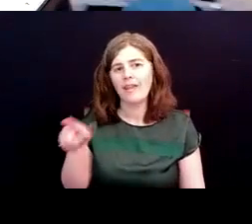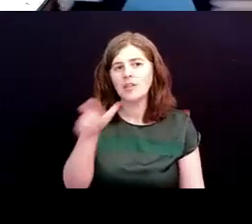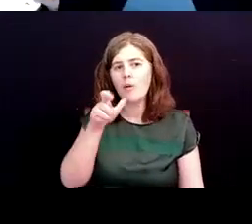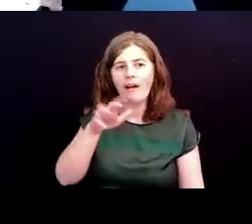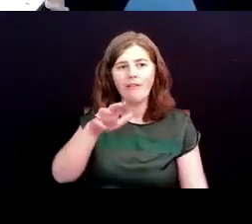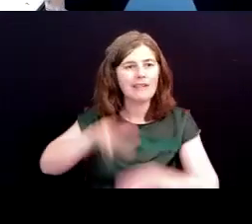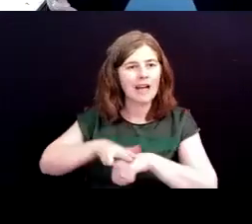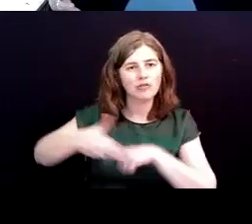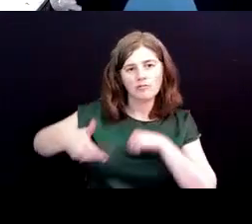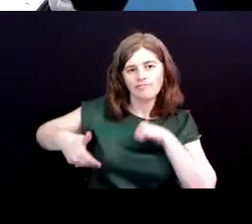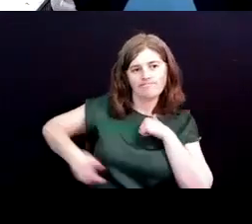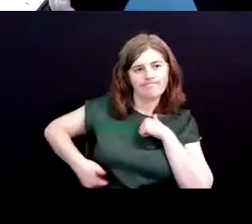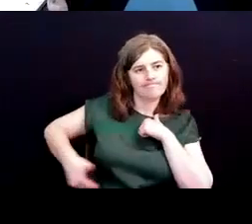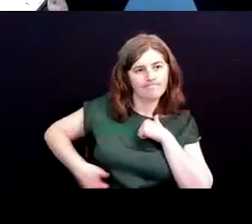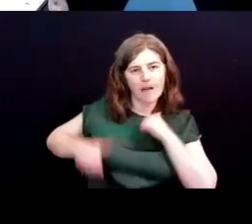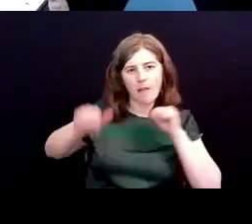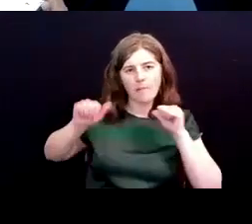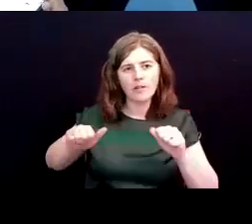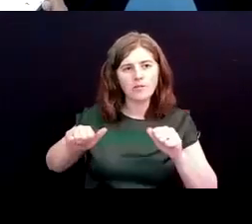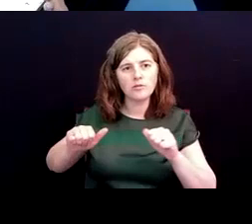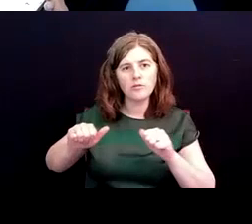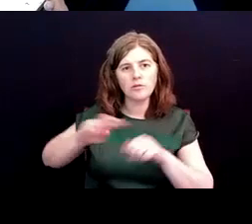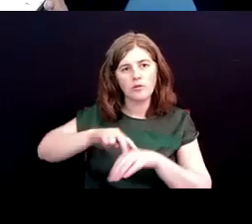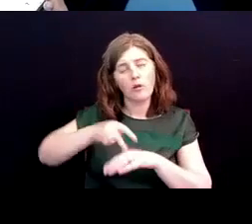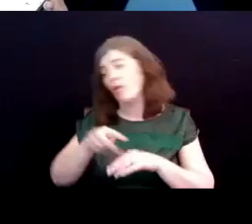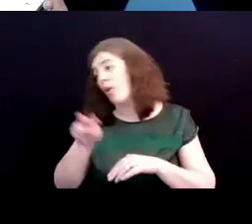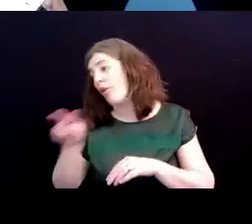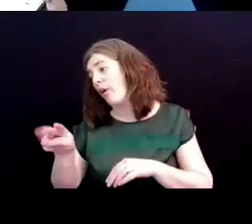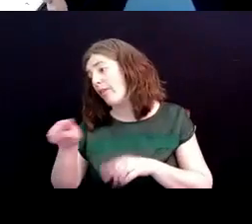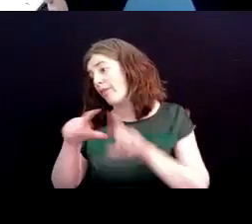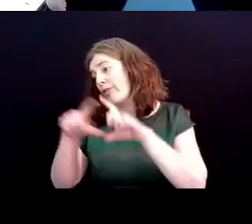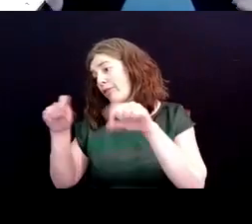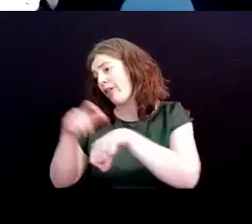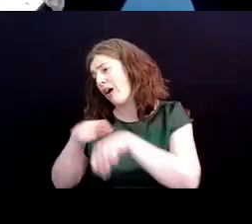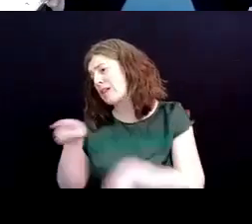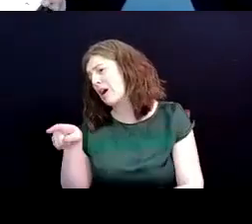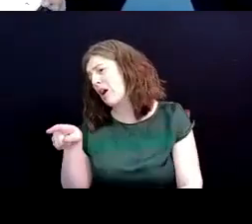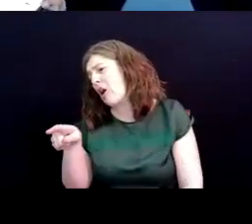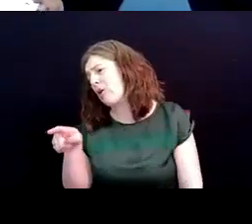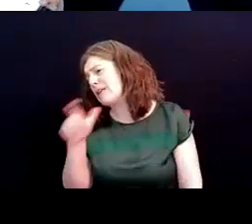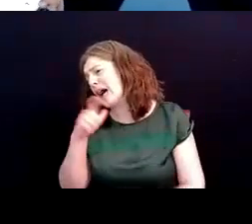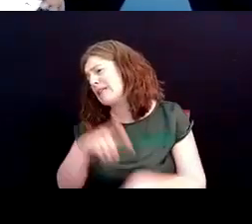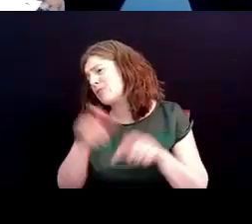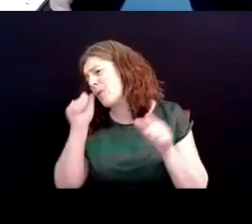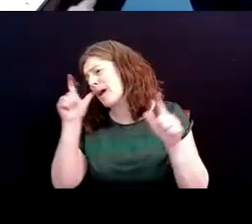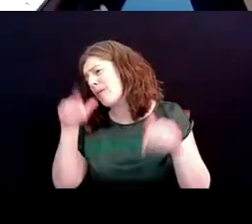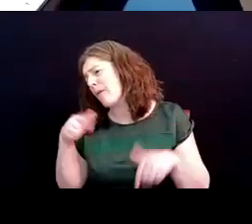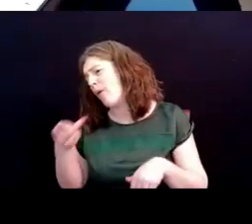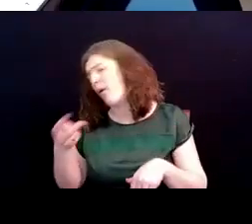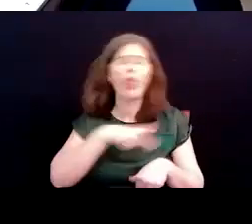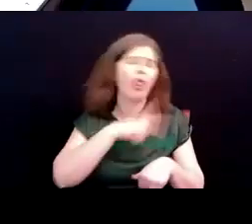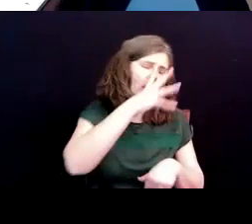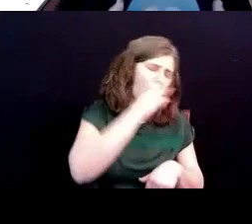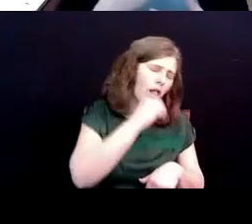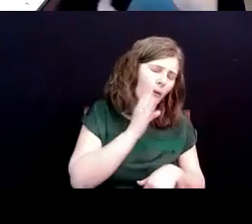just born within them, to roll over, look at the clock, and say, oh, it's not time to wake up yet. I guess I'll roll over and go back to